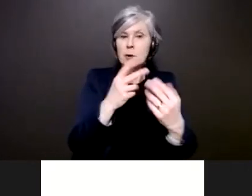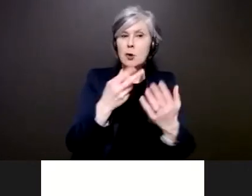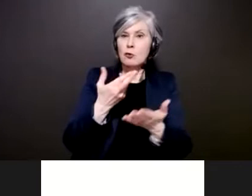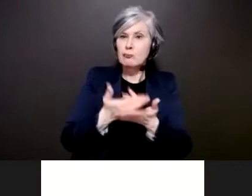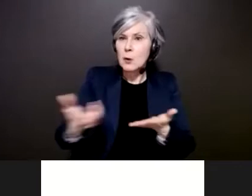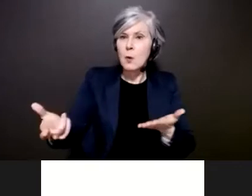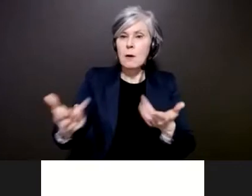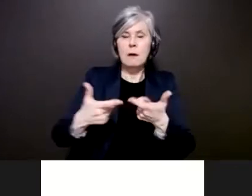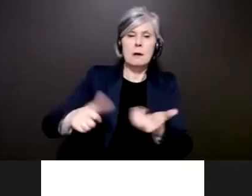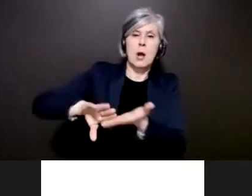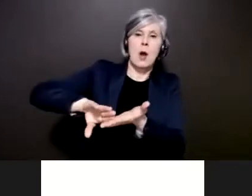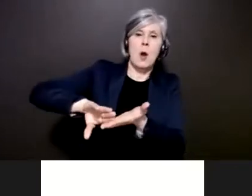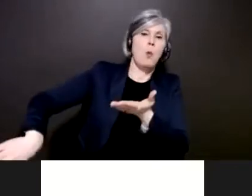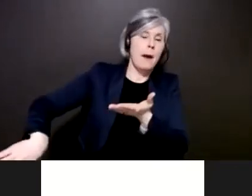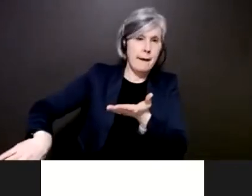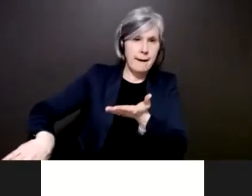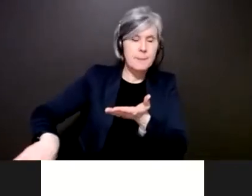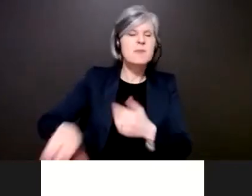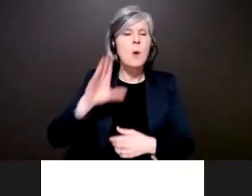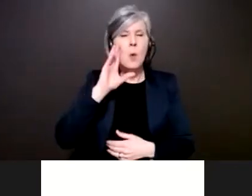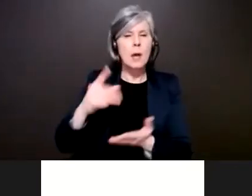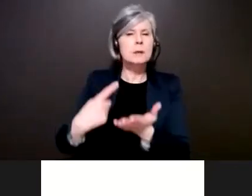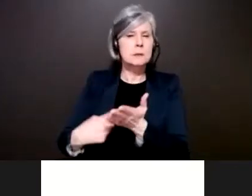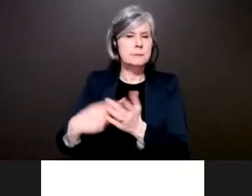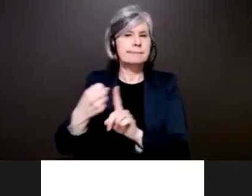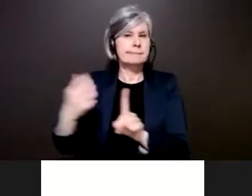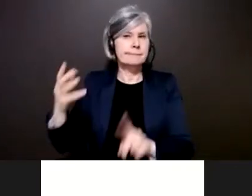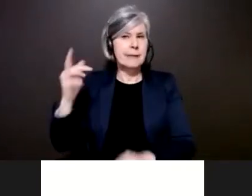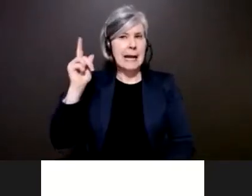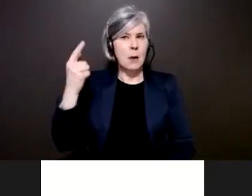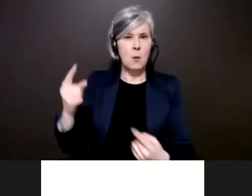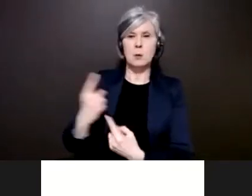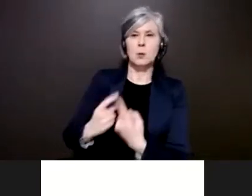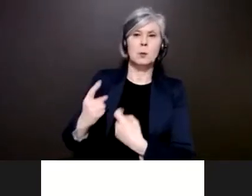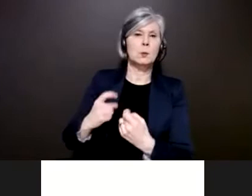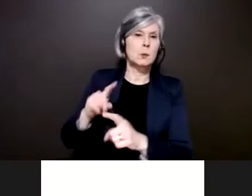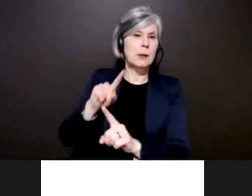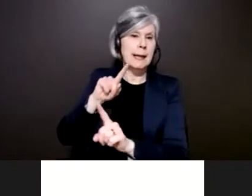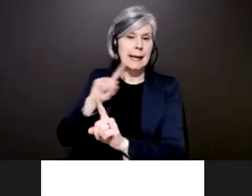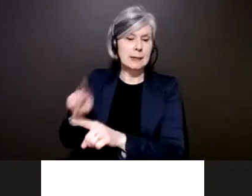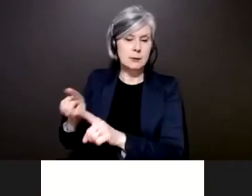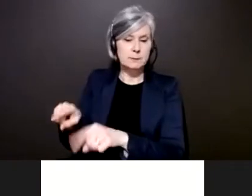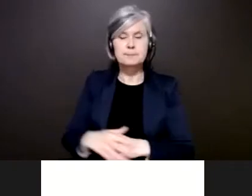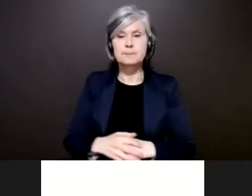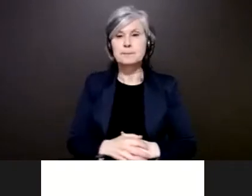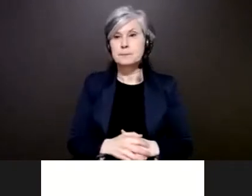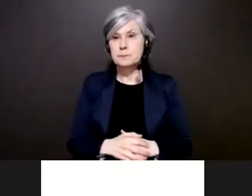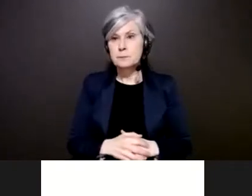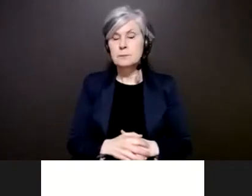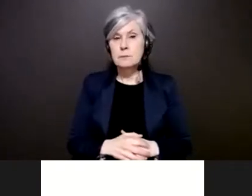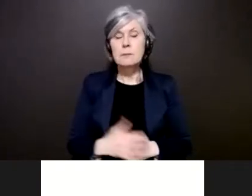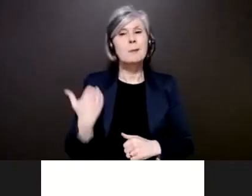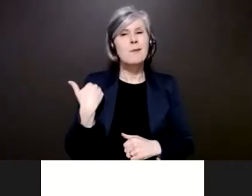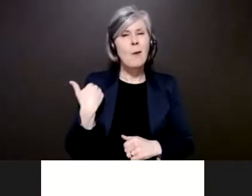more about that in the Q&A if you wish. Now, we talked a little bit when Ashton was talking and Margaret about